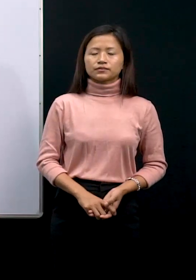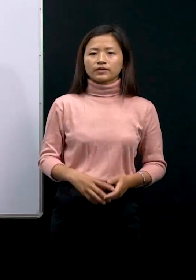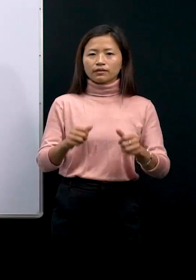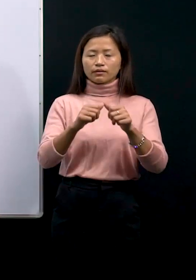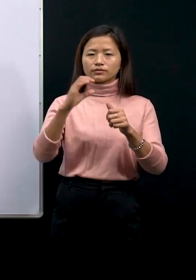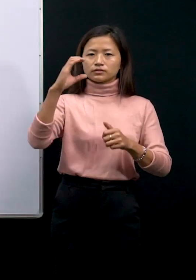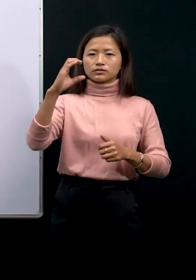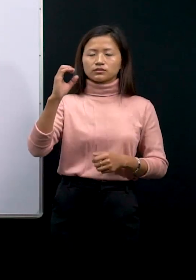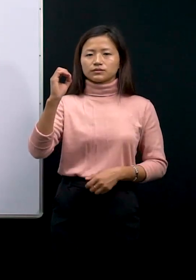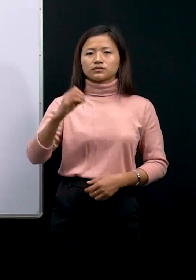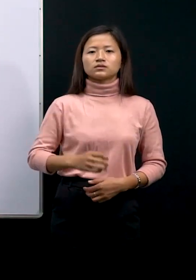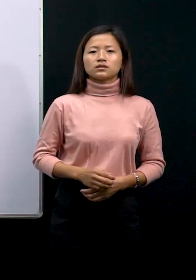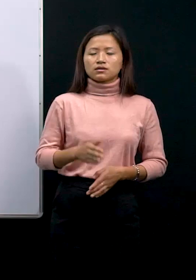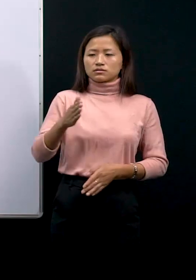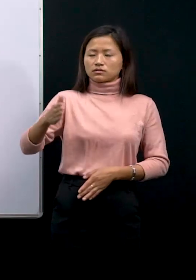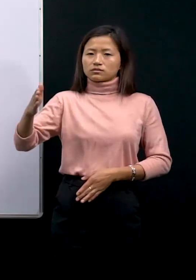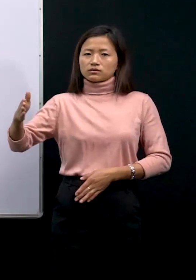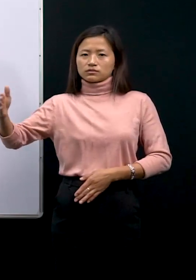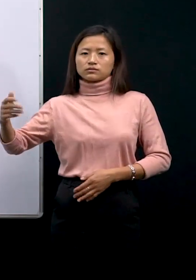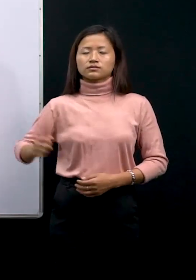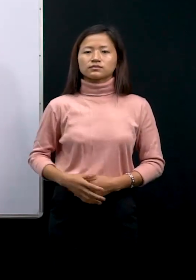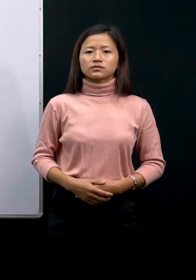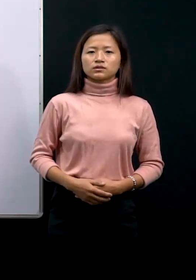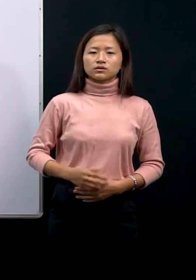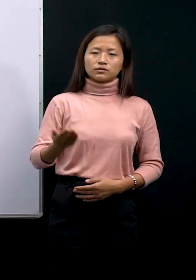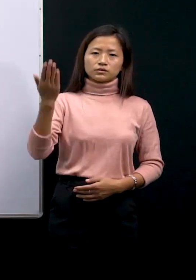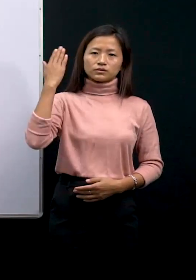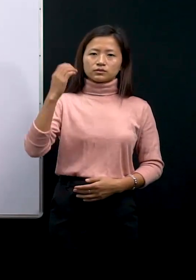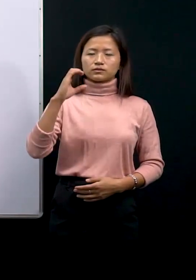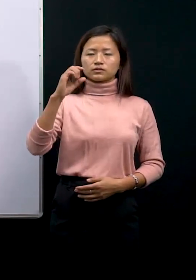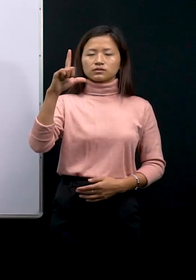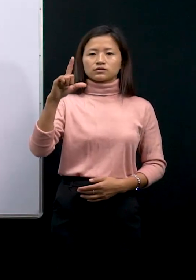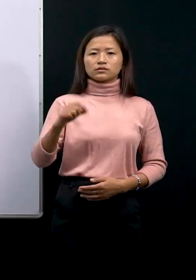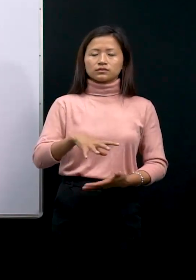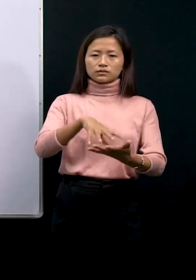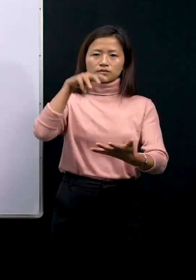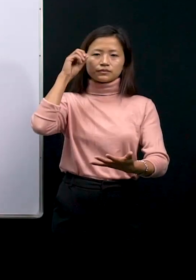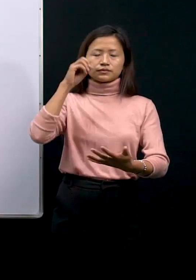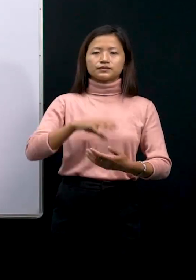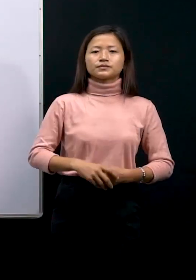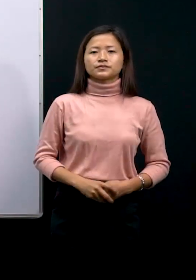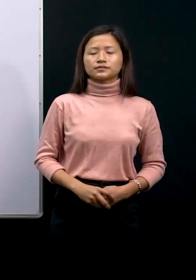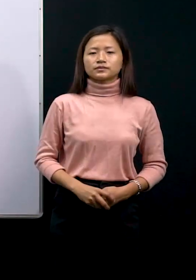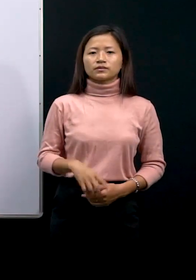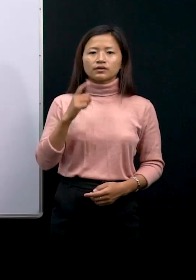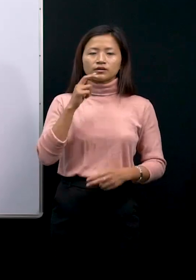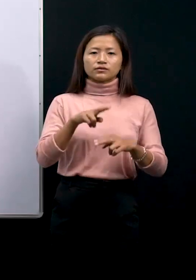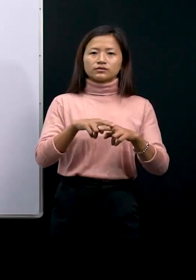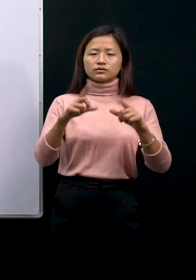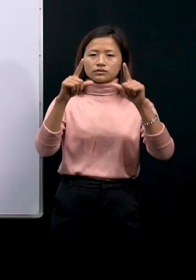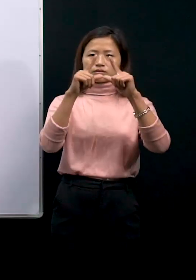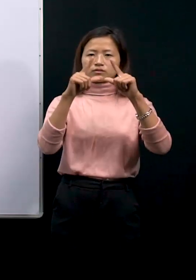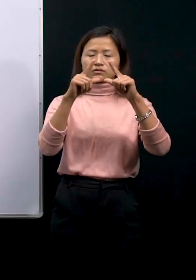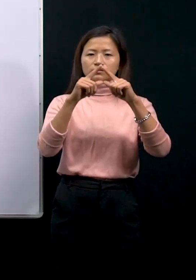ACO. Why? Side. Previous class we will learn, right? Yes or no? If these two triangles